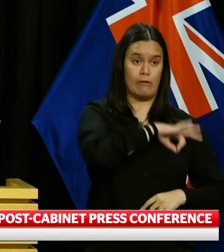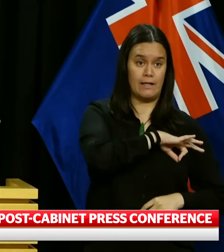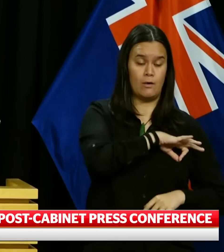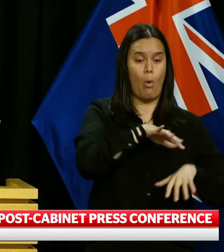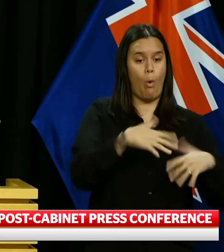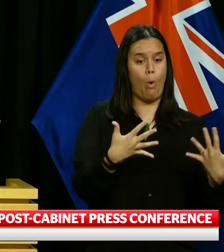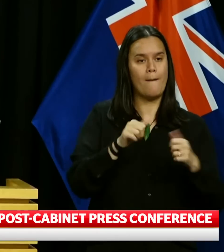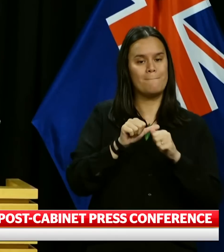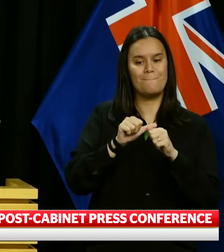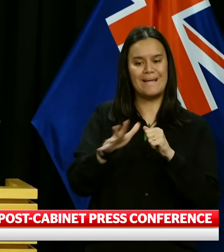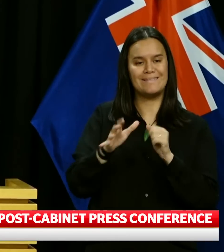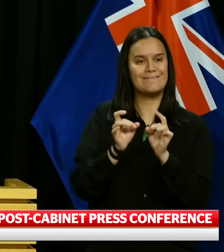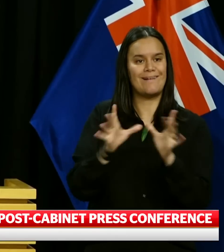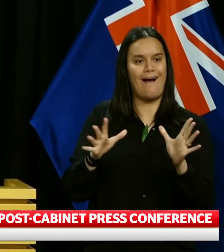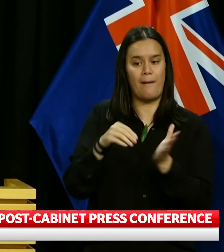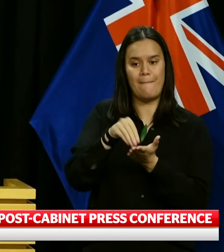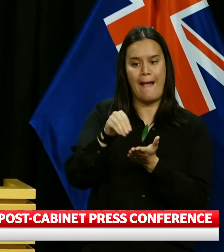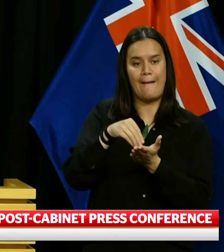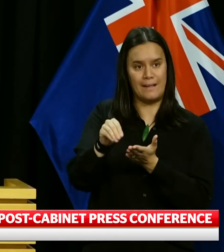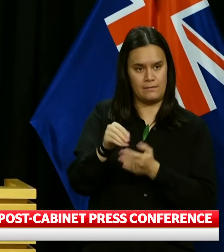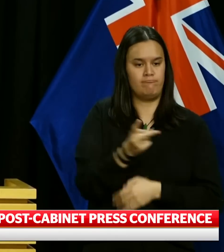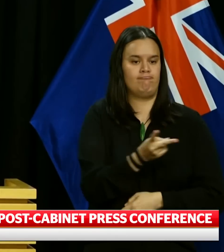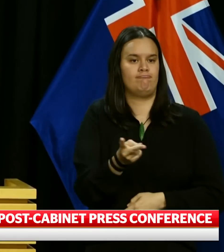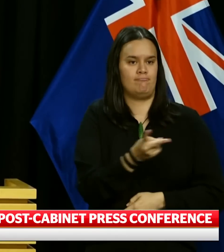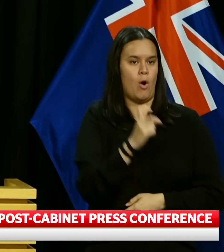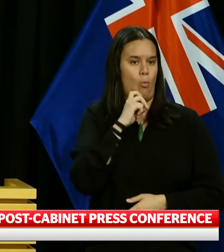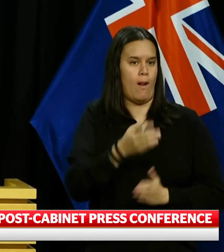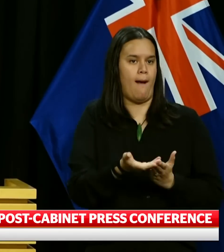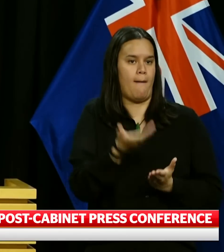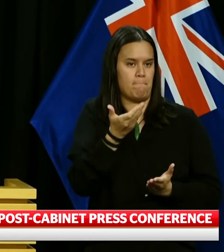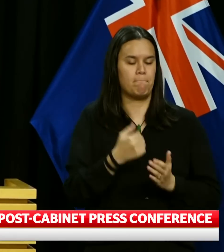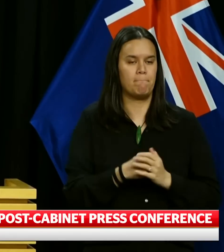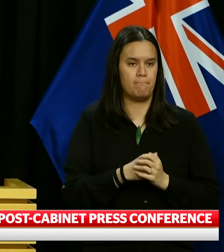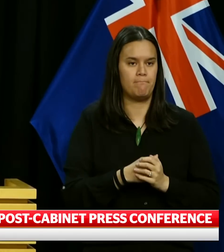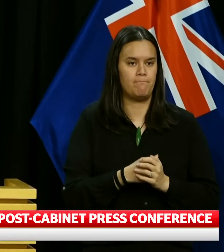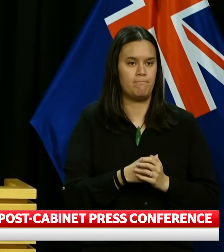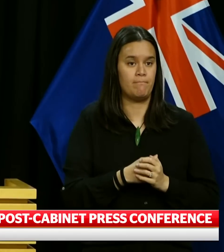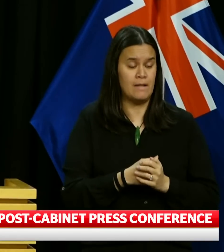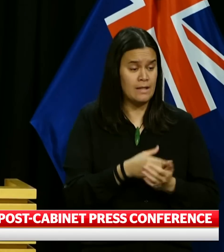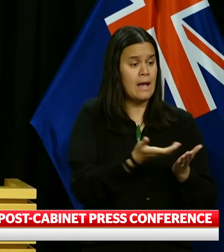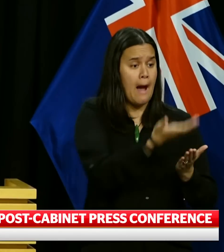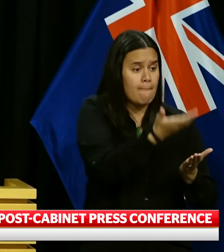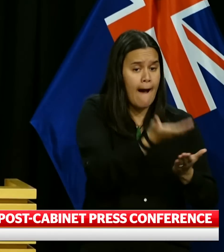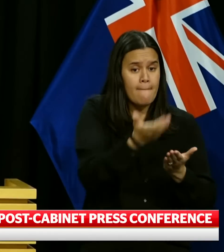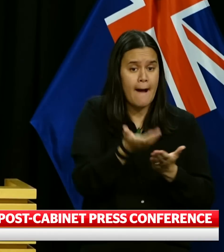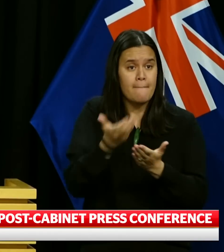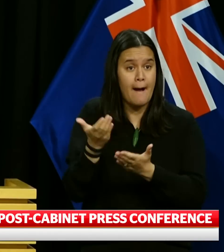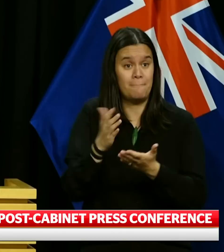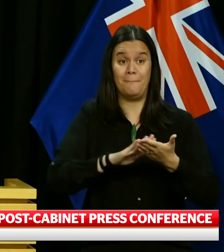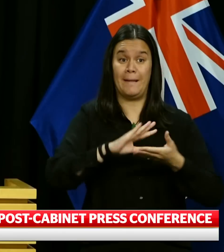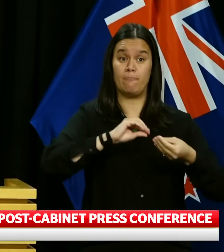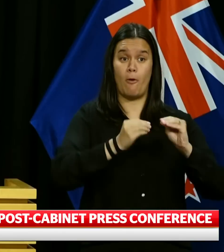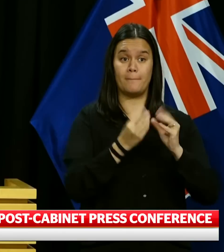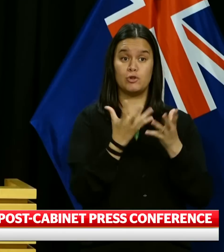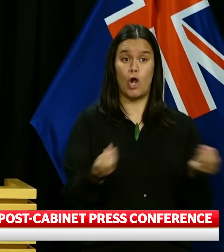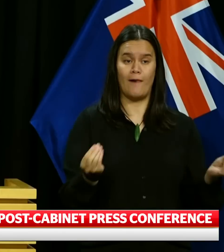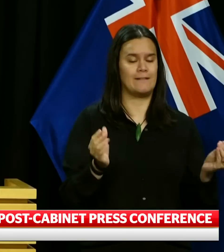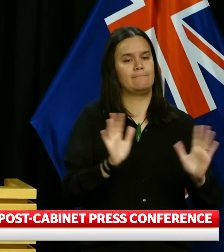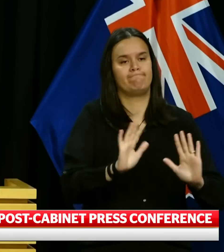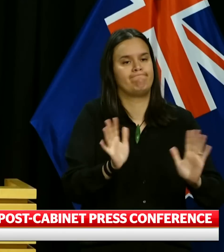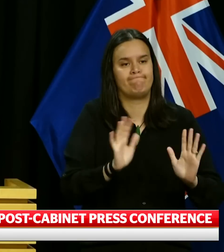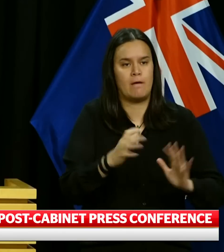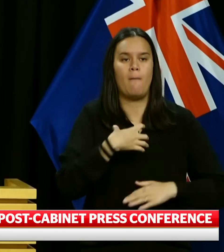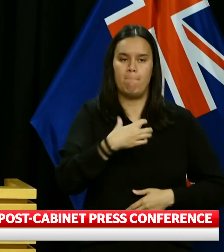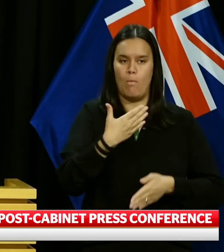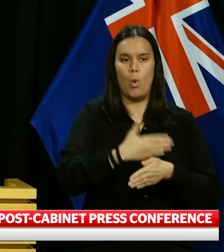which will help many Kiwi families. While these measures alone won't fix everything, and we still got more work to do to bring